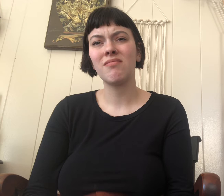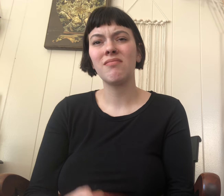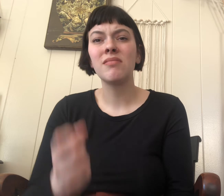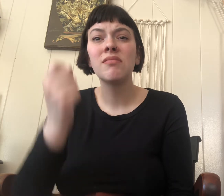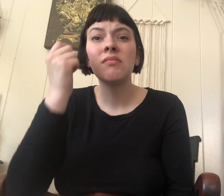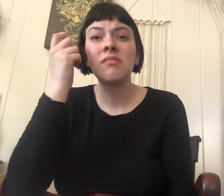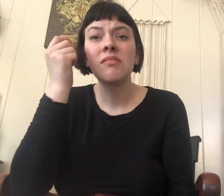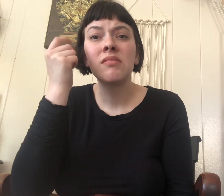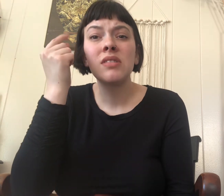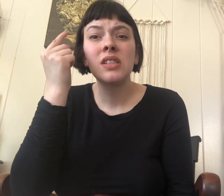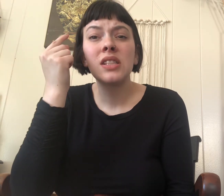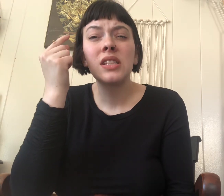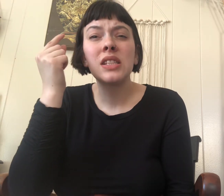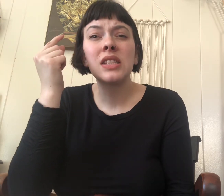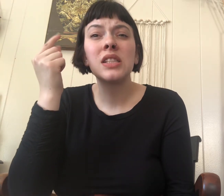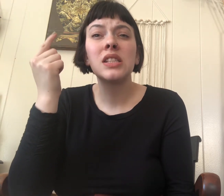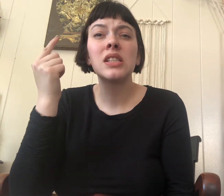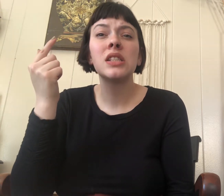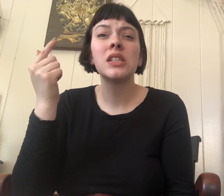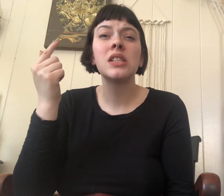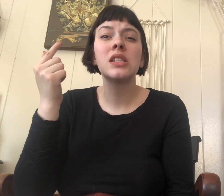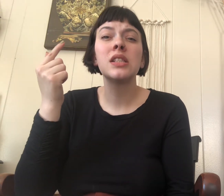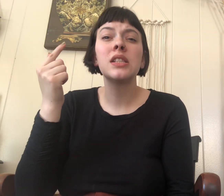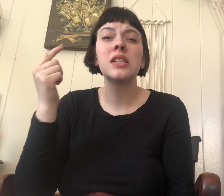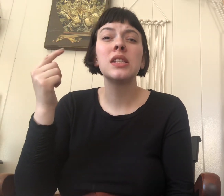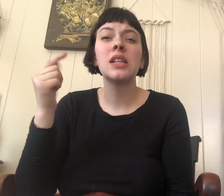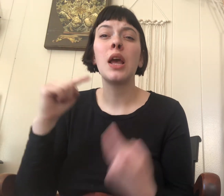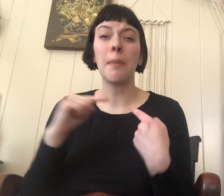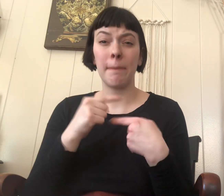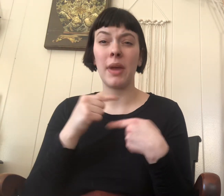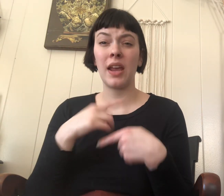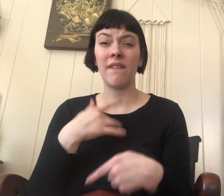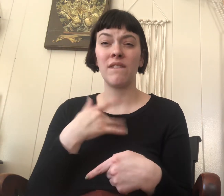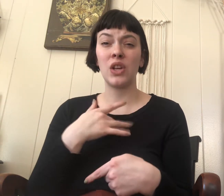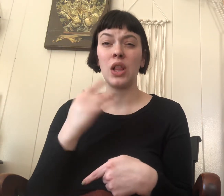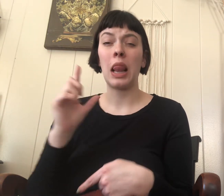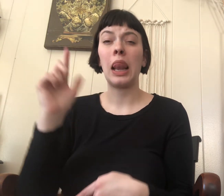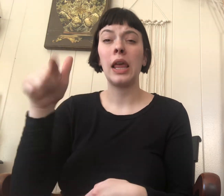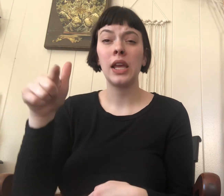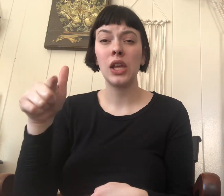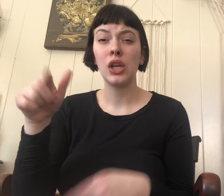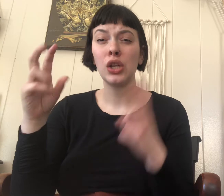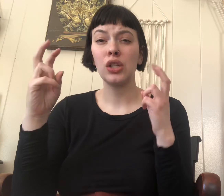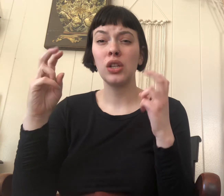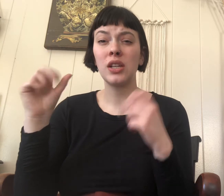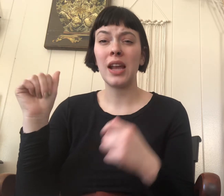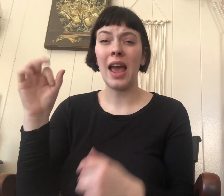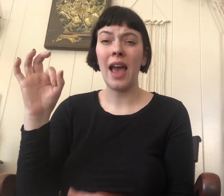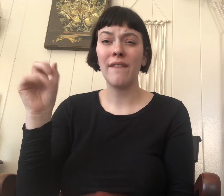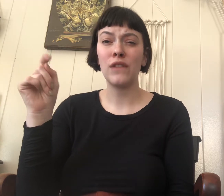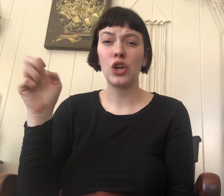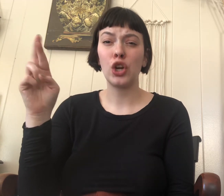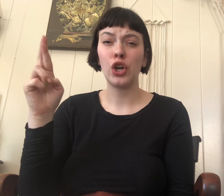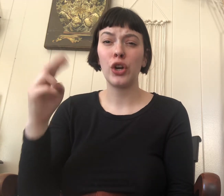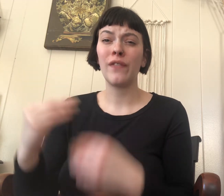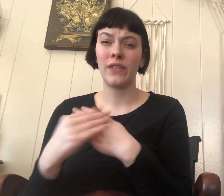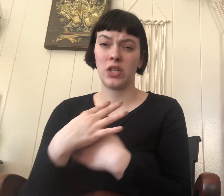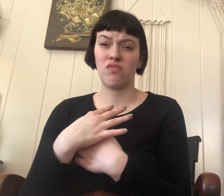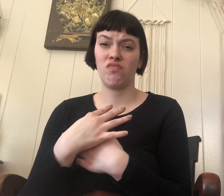pain that I did feel was the after effects. The side effects of different chemotherapies vary and may not become apparent until several days after your